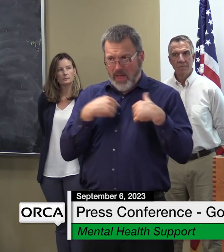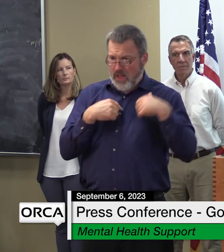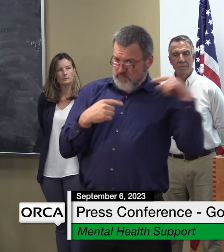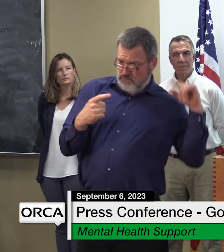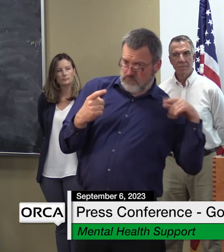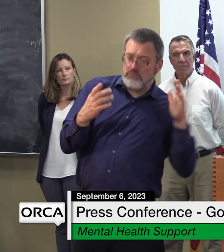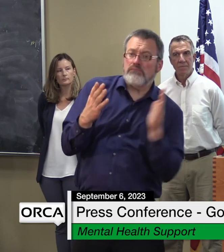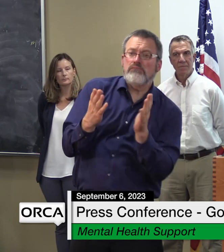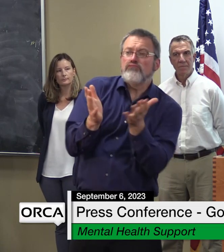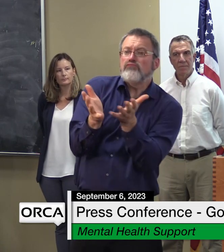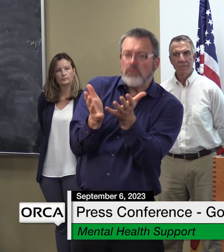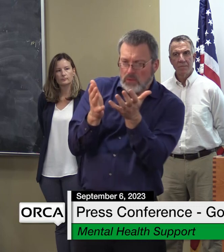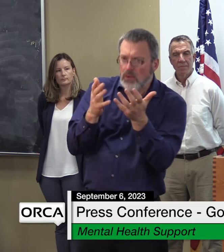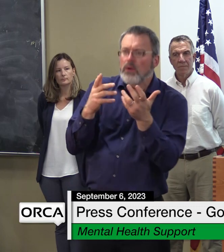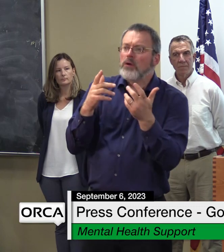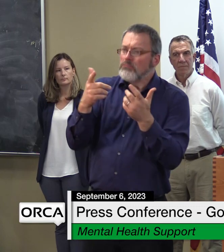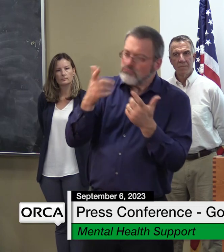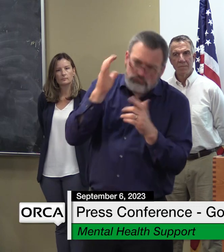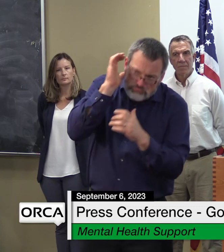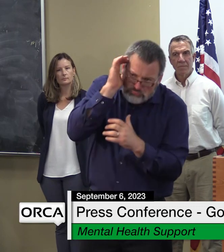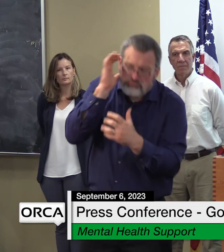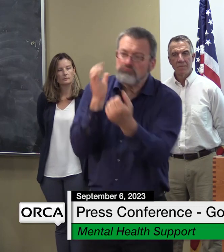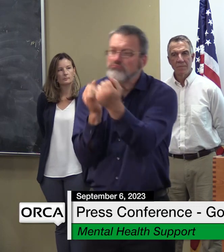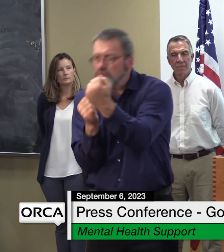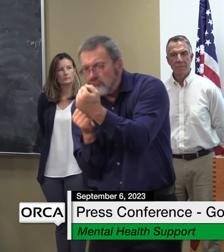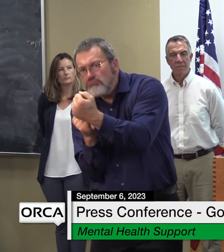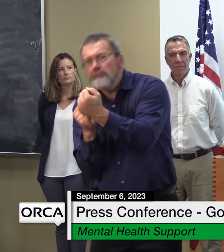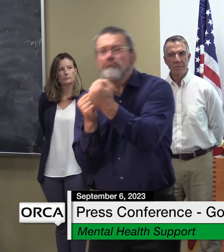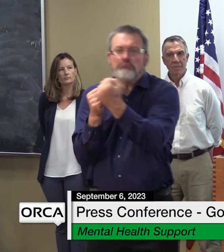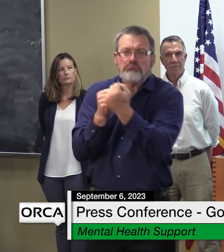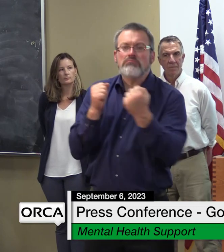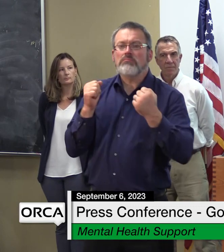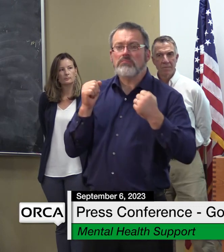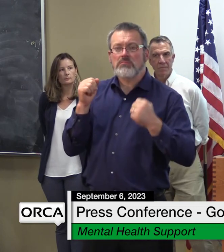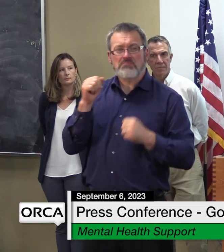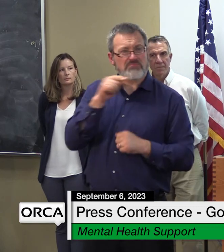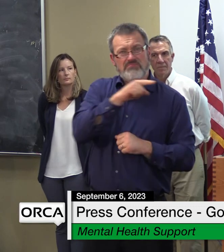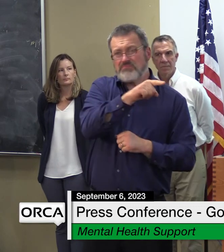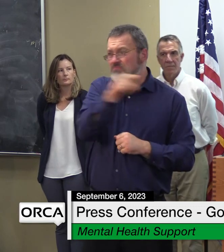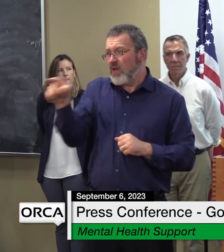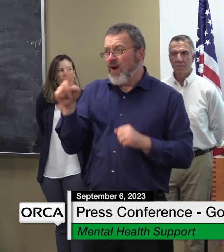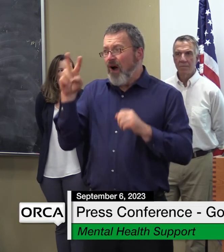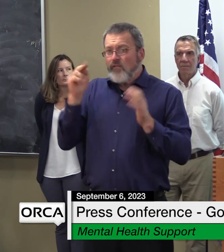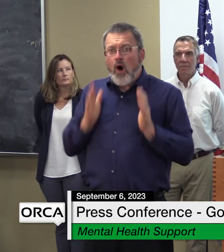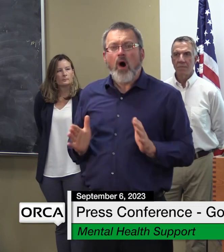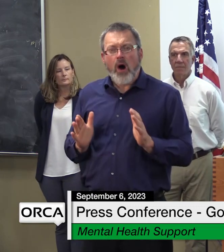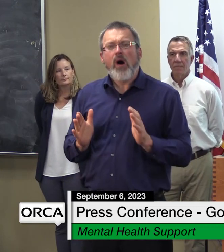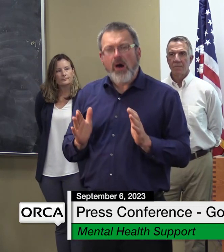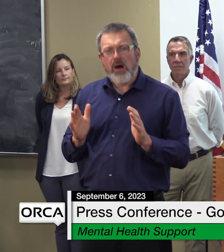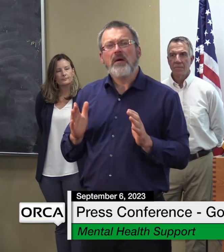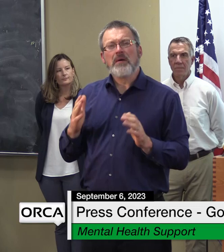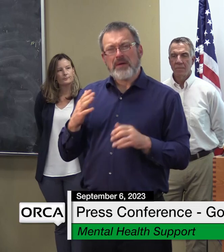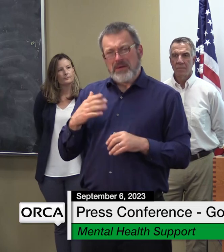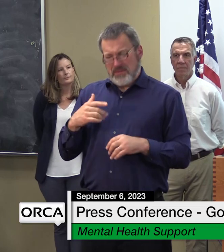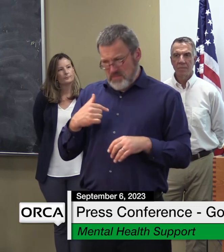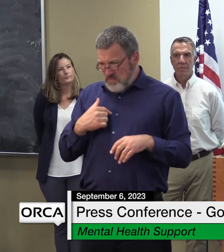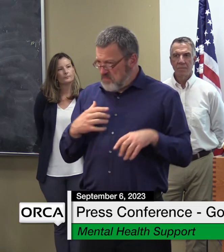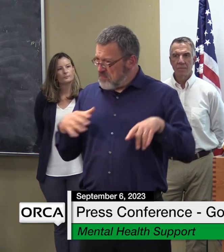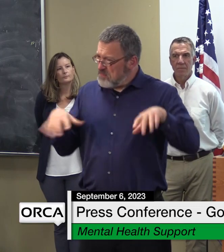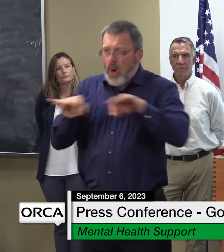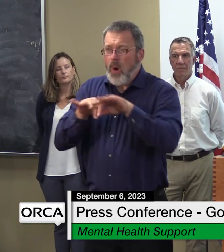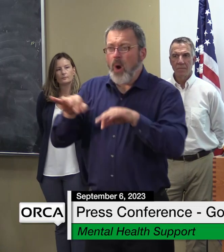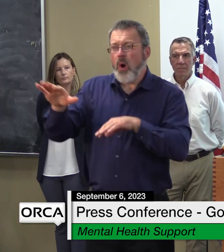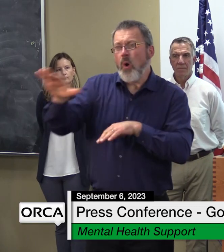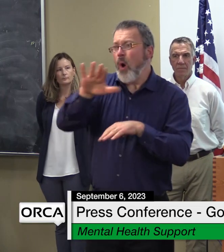the crisis. Our call team is made up of Vermonters who want to help Vermonters, and they genuinely care about your well-being and the well-being